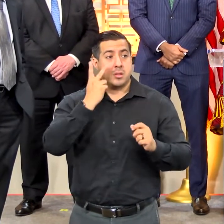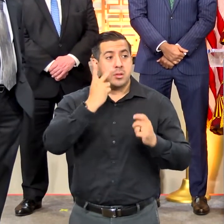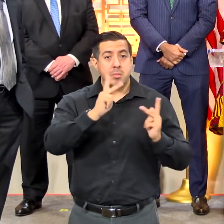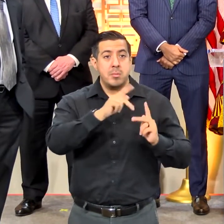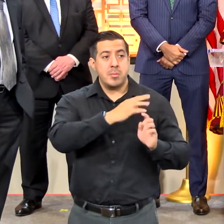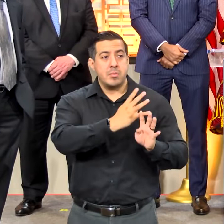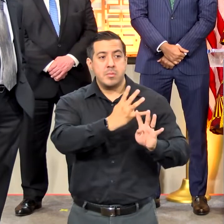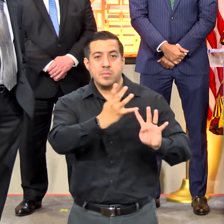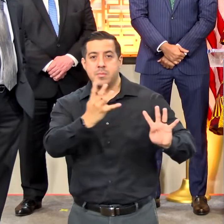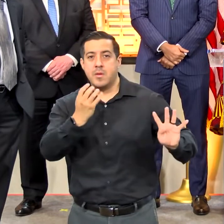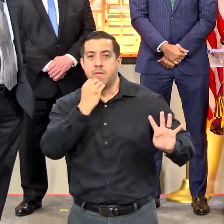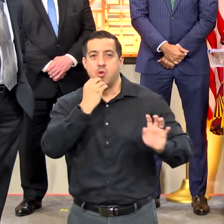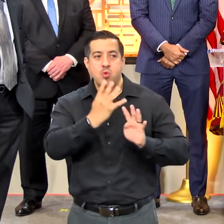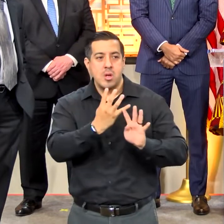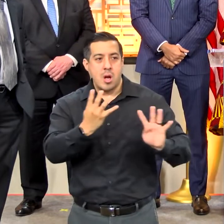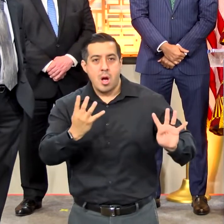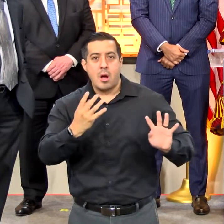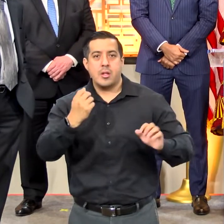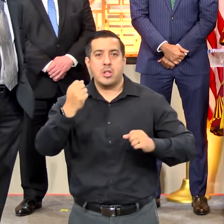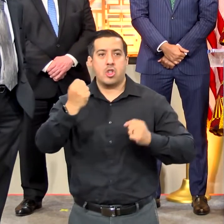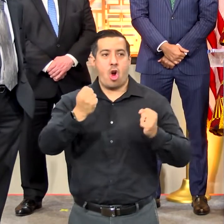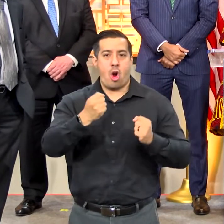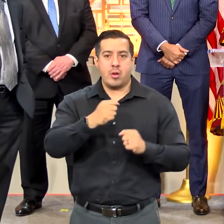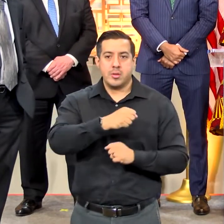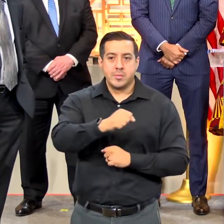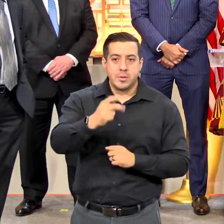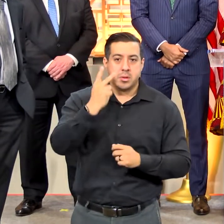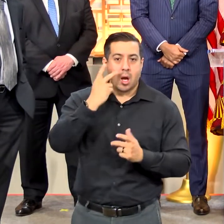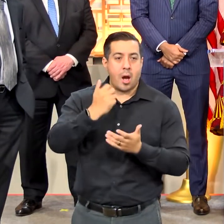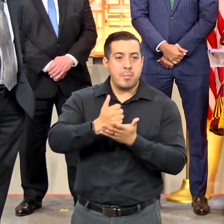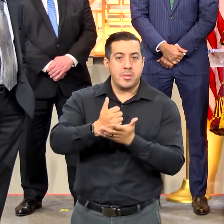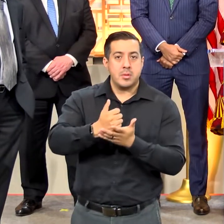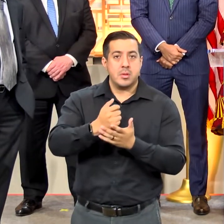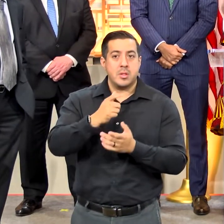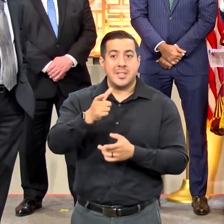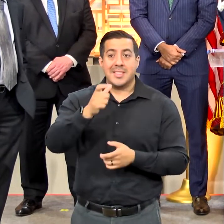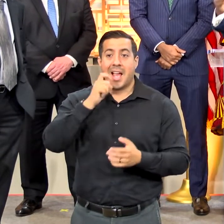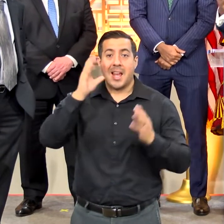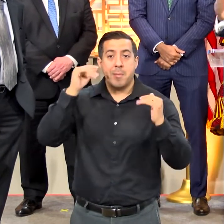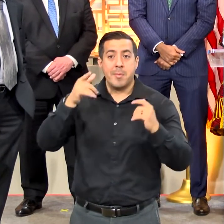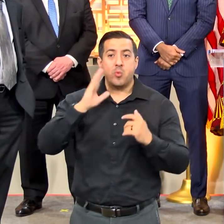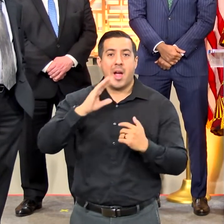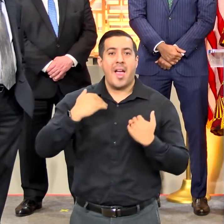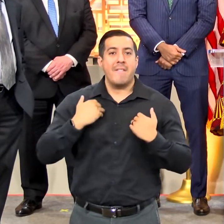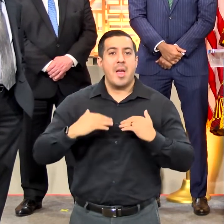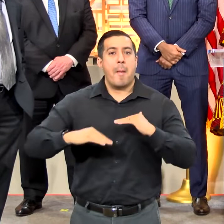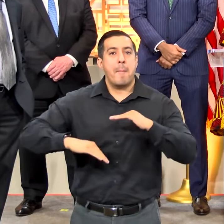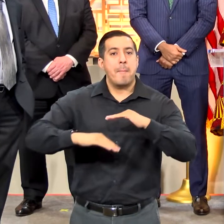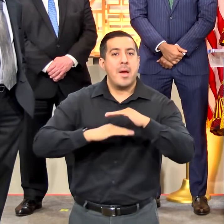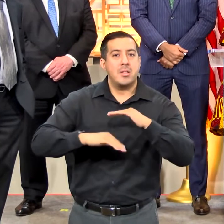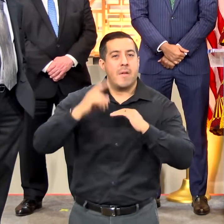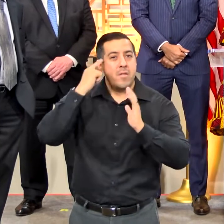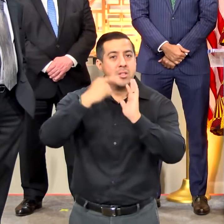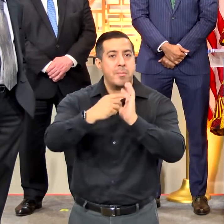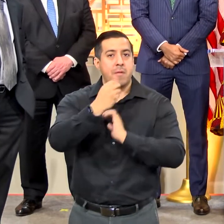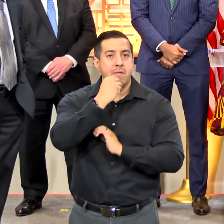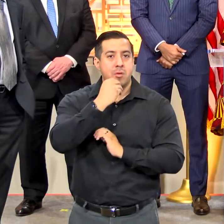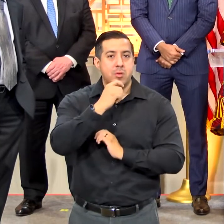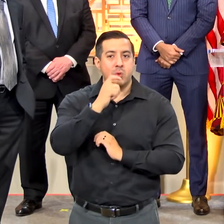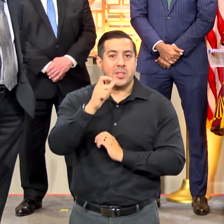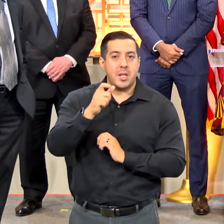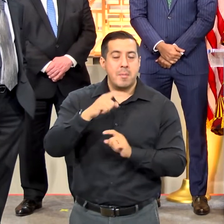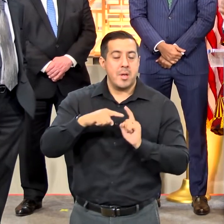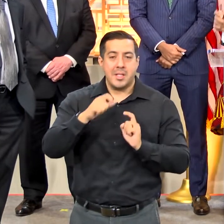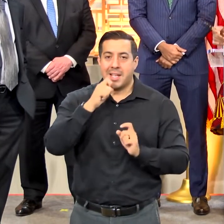in big cars, who never anticipated they would need a basic commodity like food. I don't